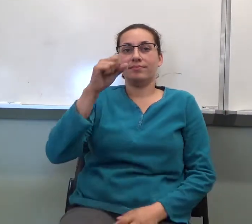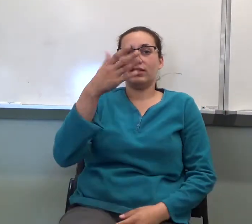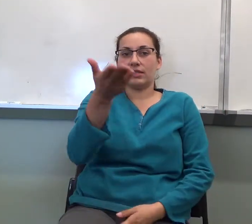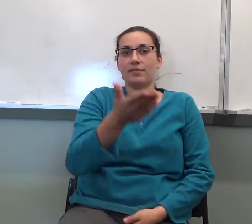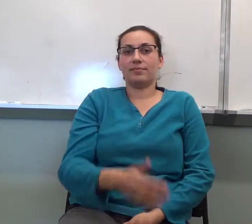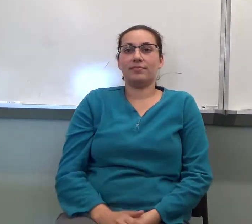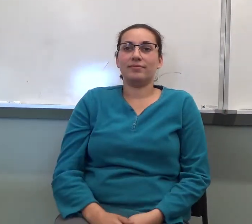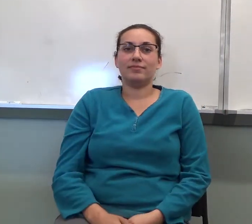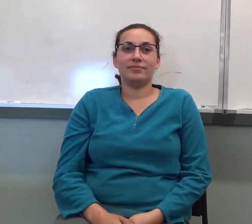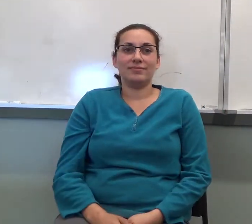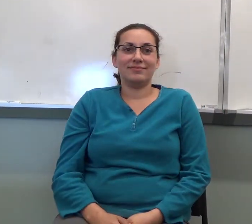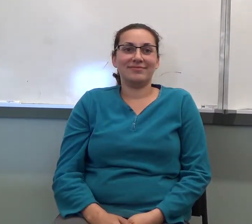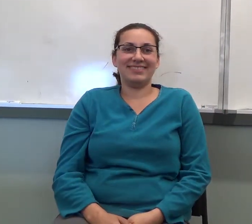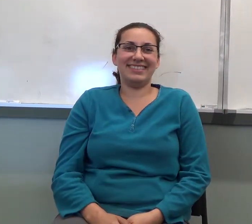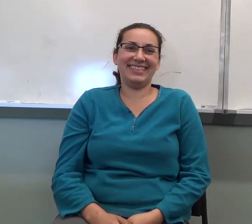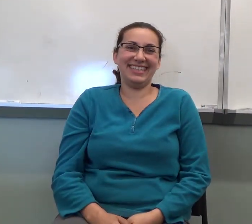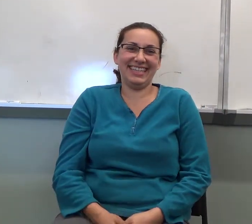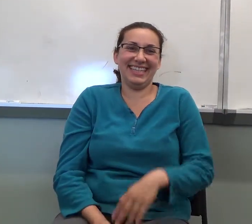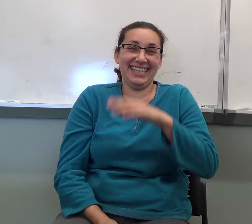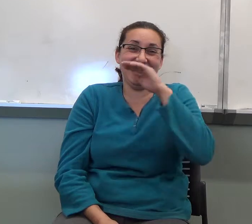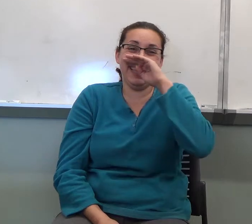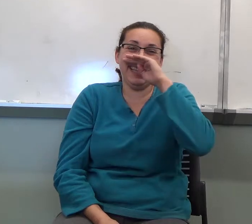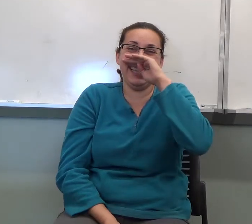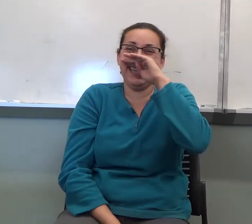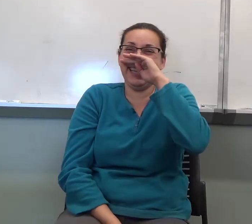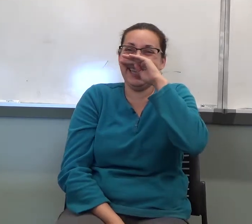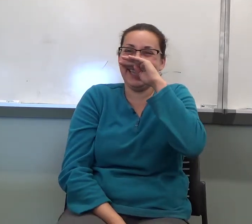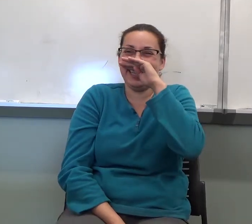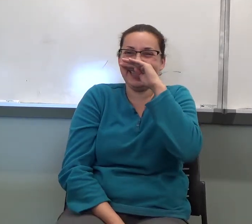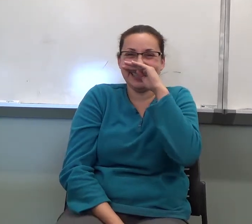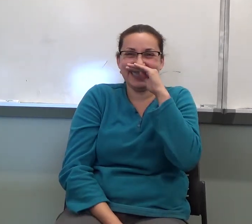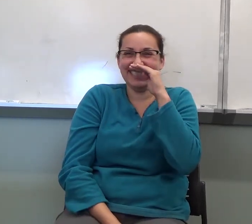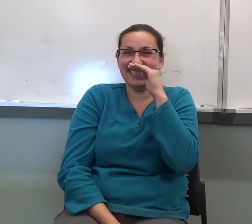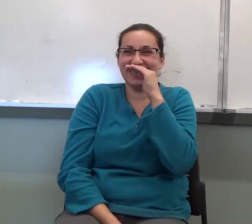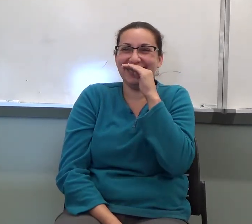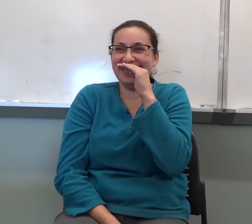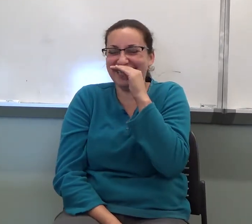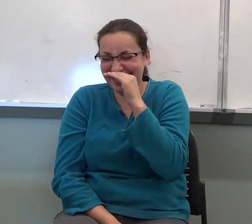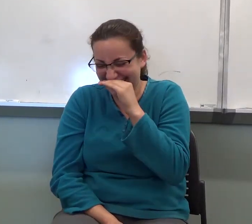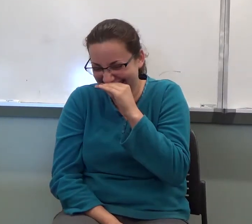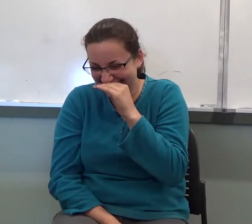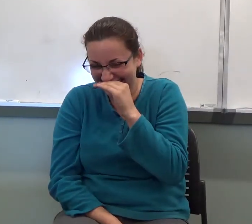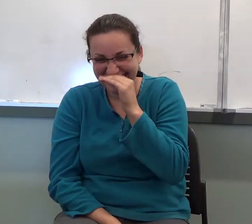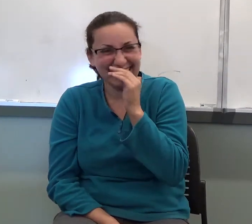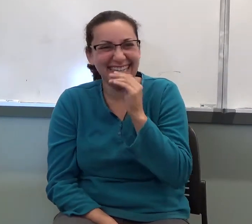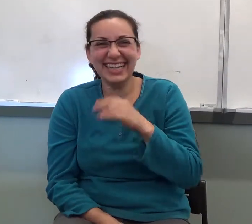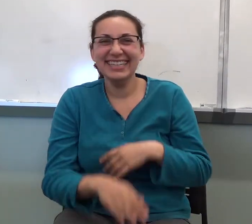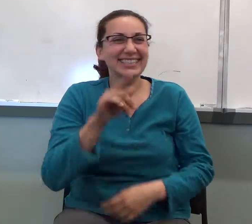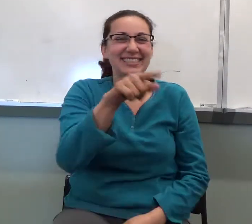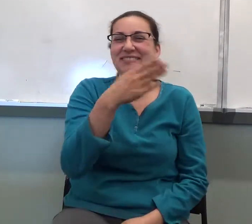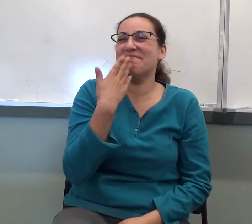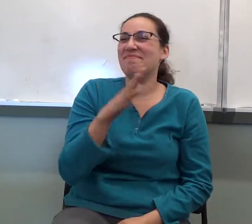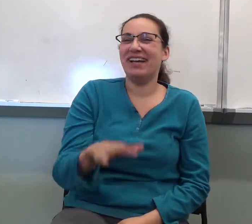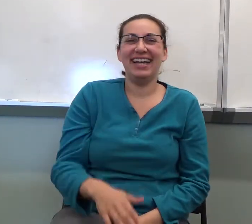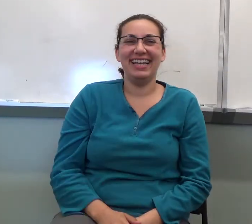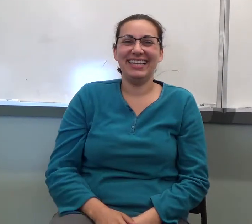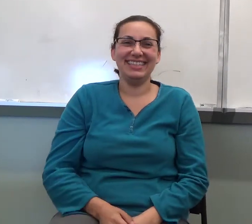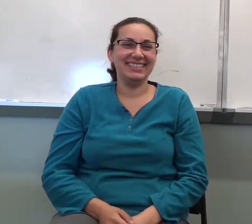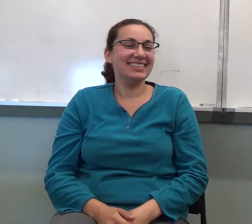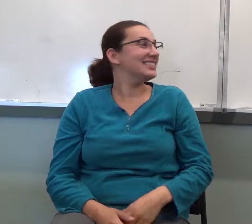Okay, number 83 says convert 0.01, and this is milligrams to